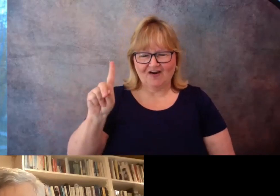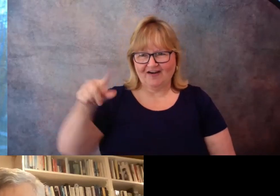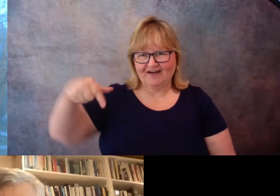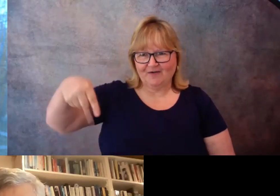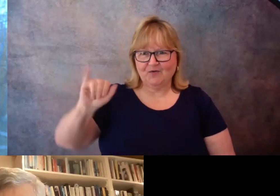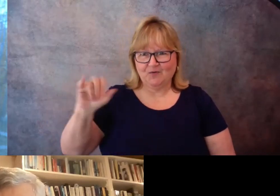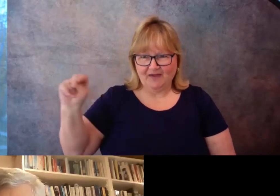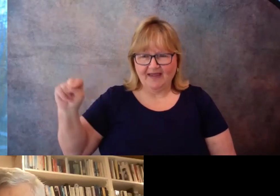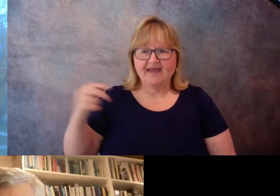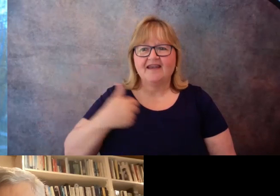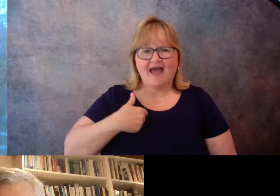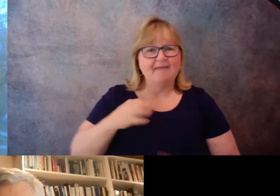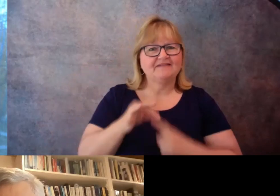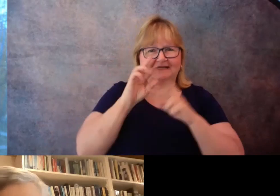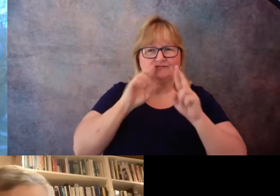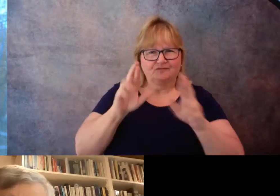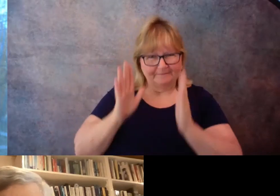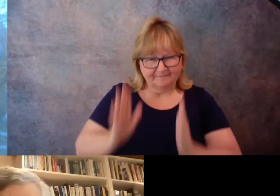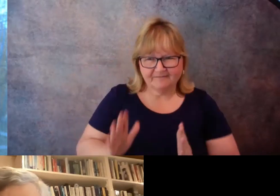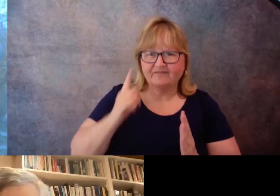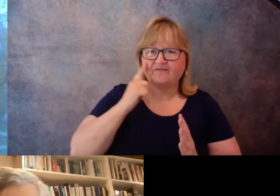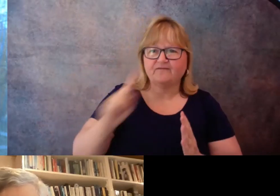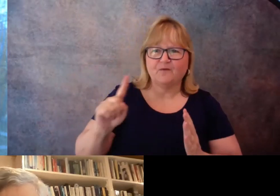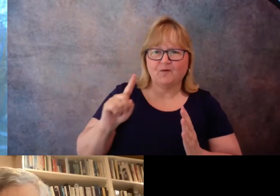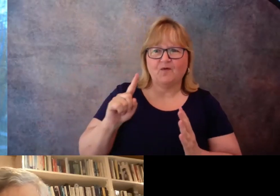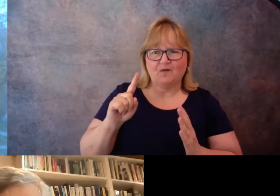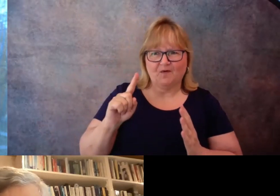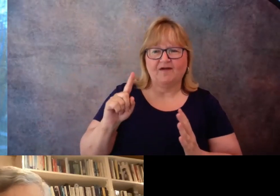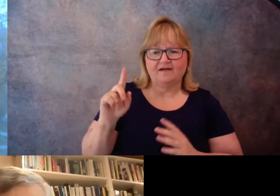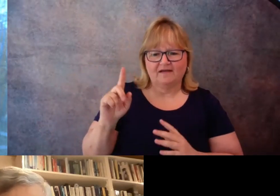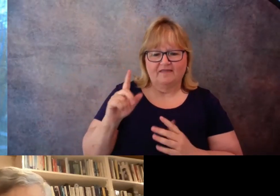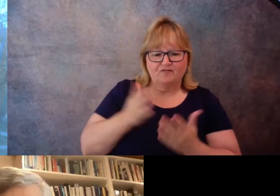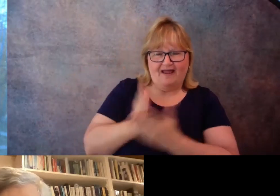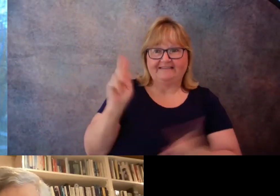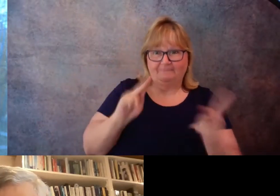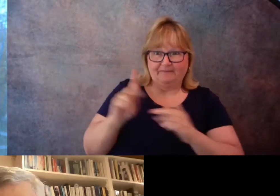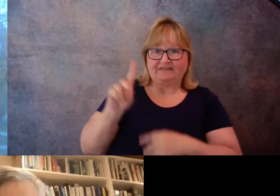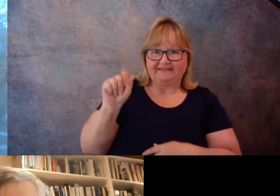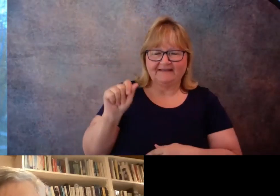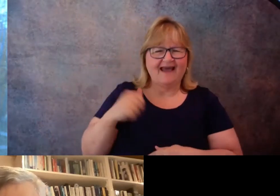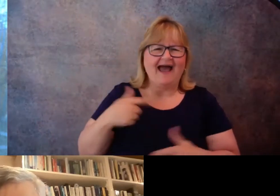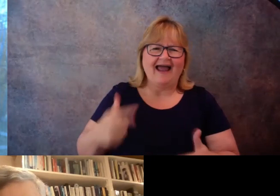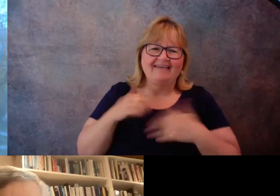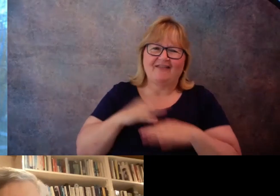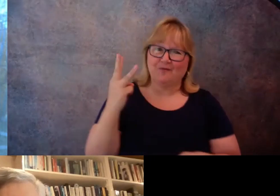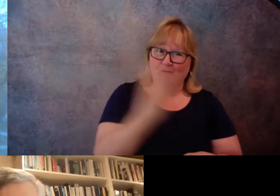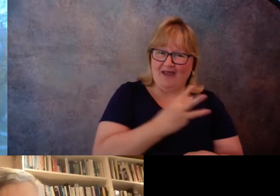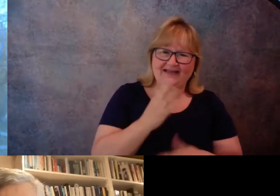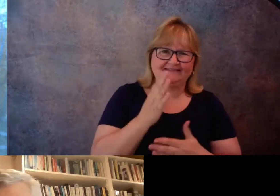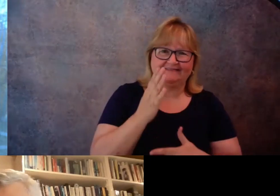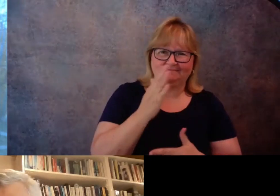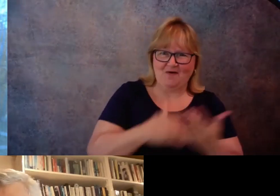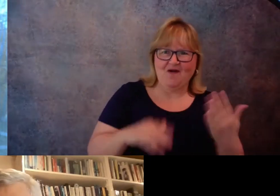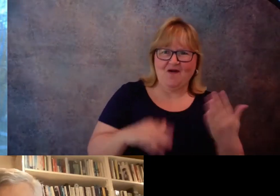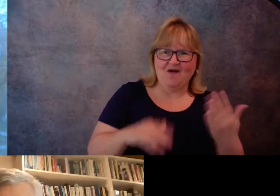of Persons with Disabilities. I live on the west coast of Ireland, which is by far the most beautiful part of Europe. I